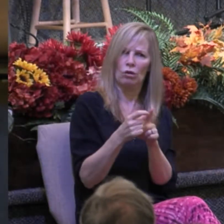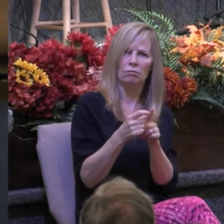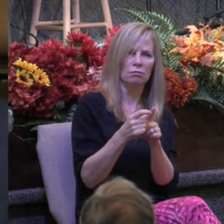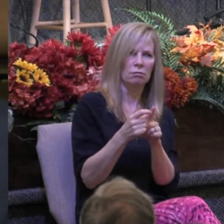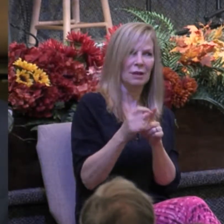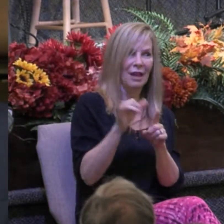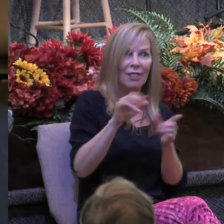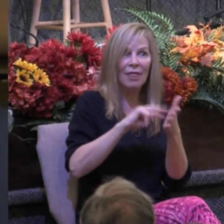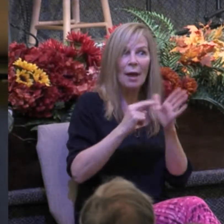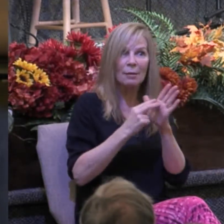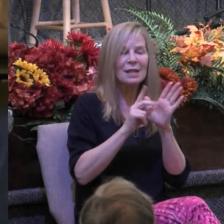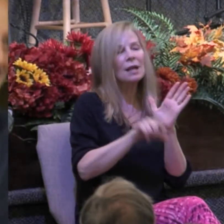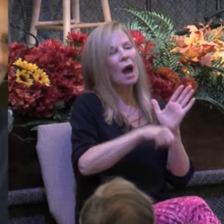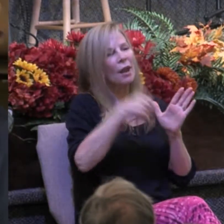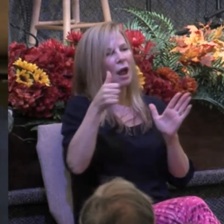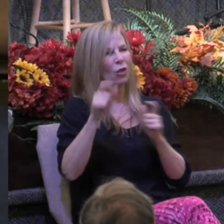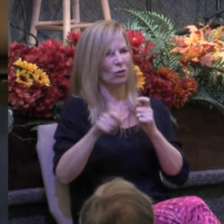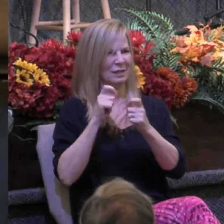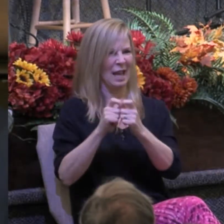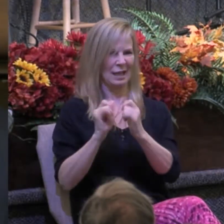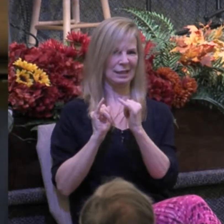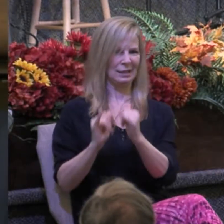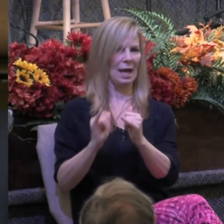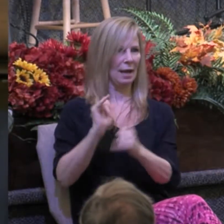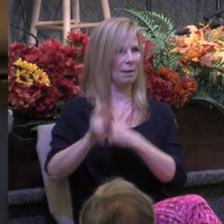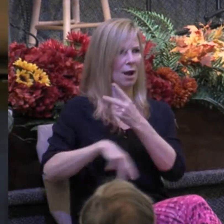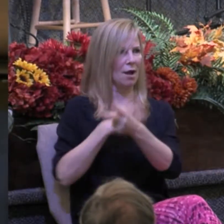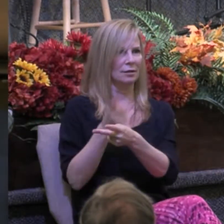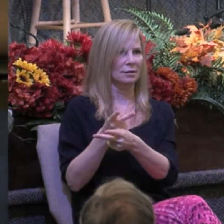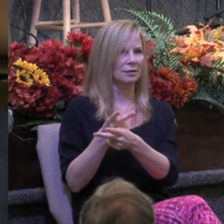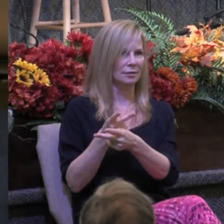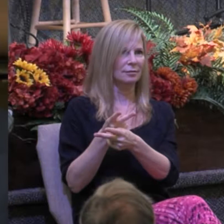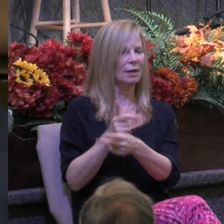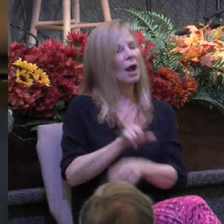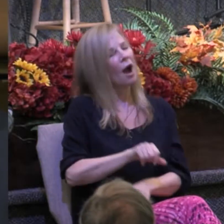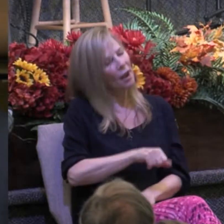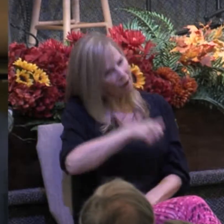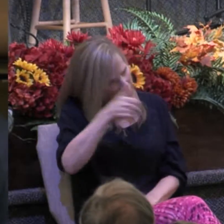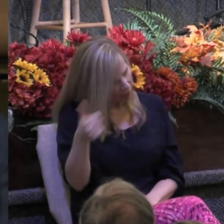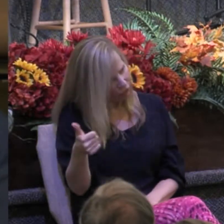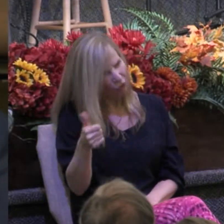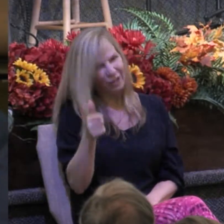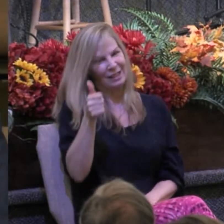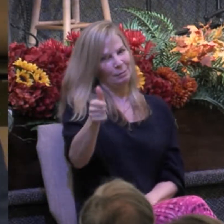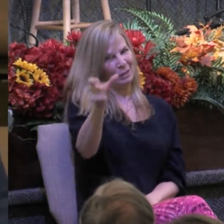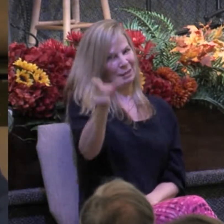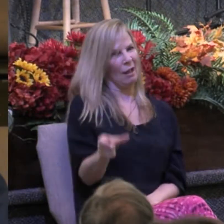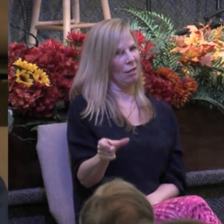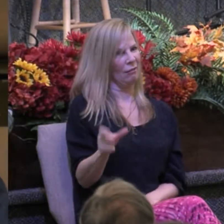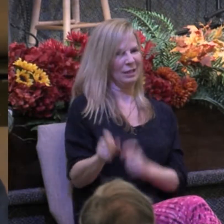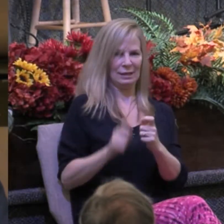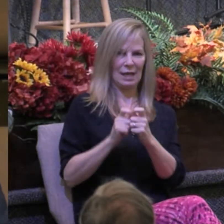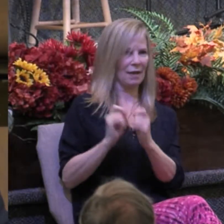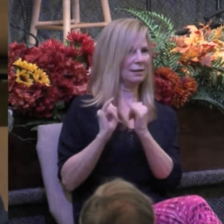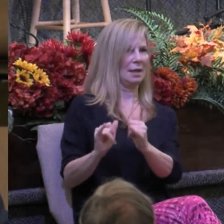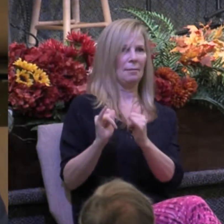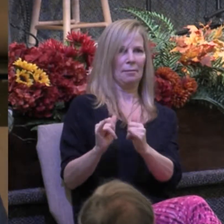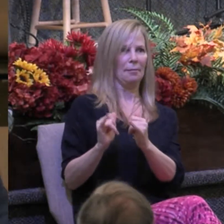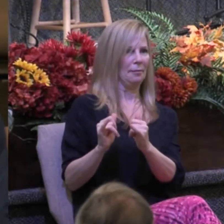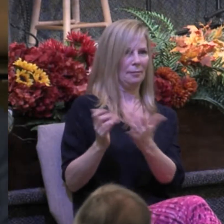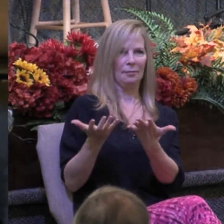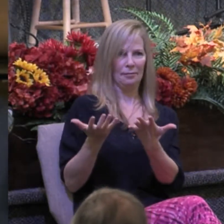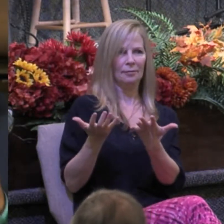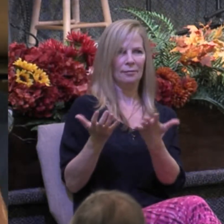another means another of exactly the same kind, another who is identical. In other